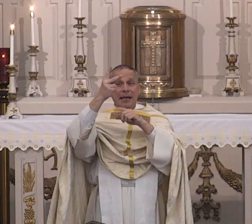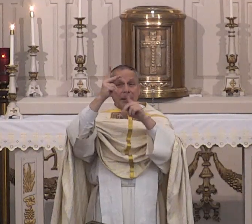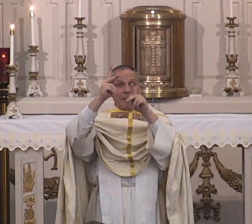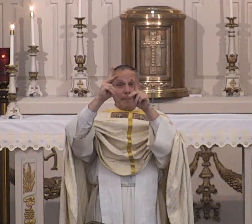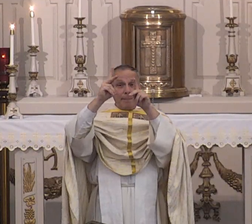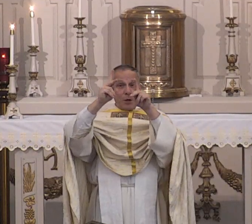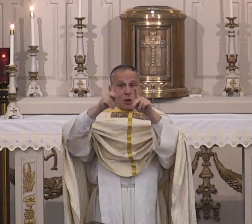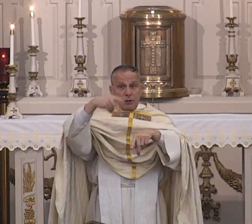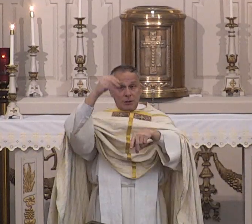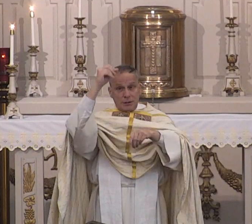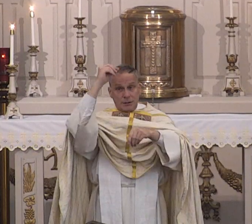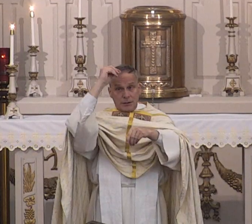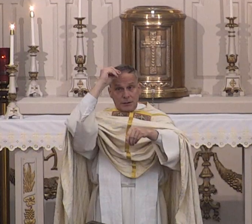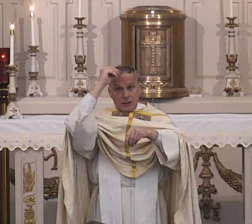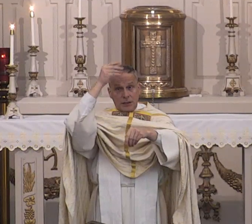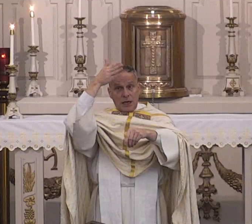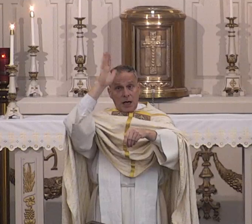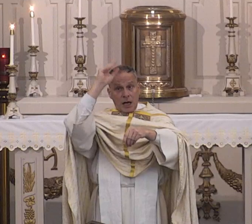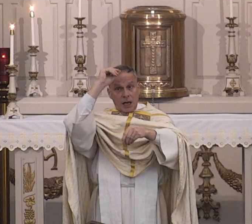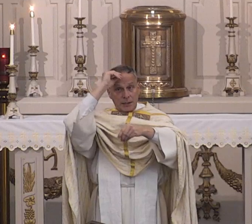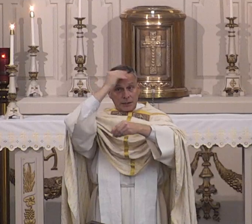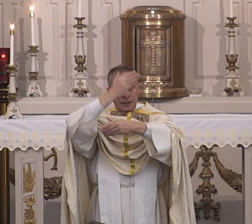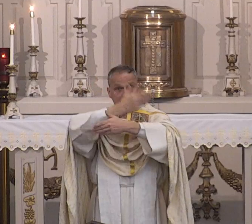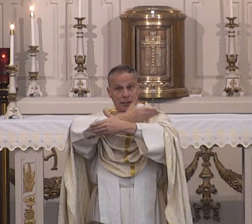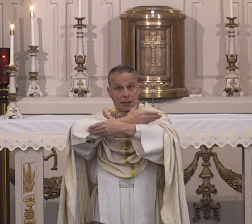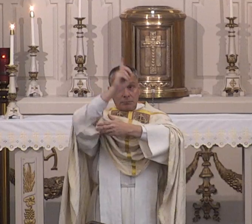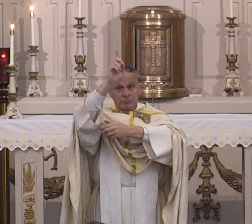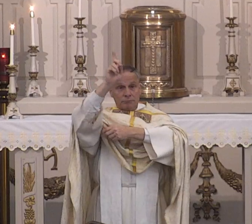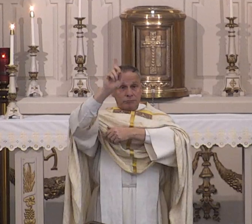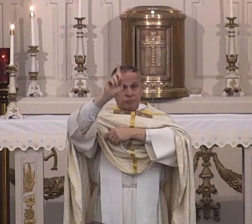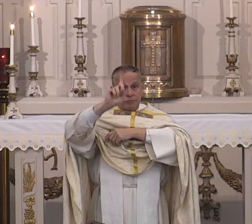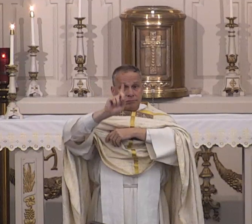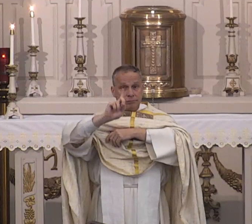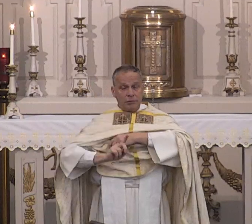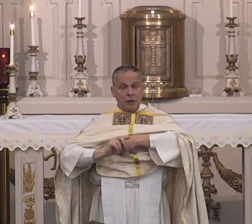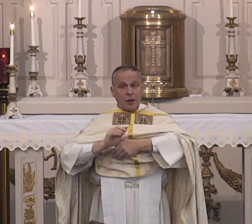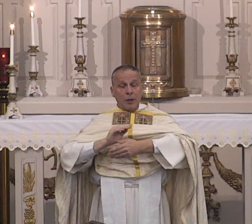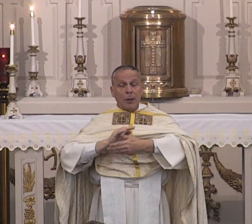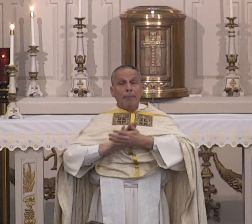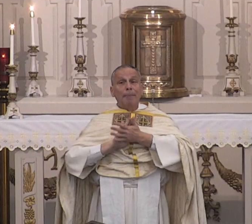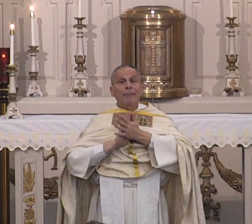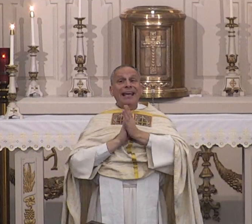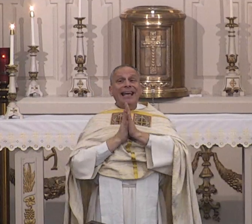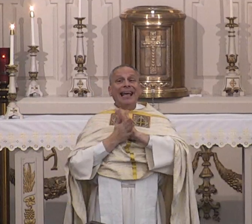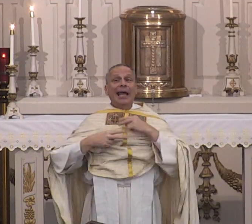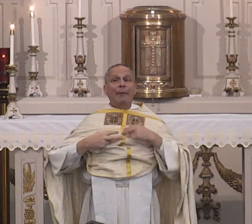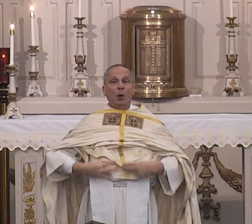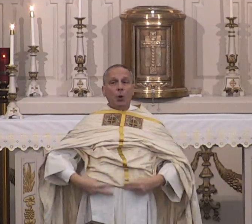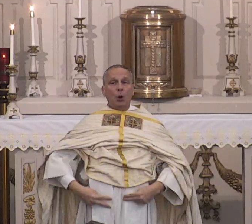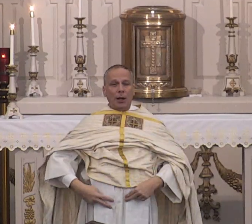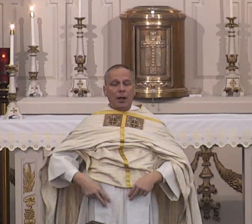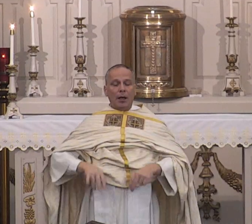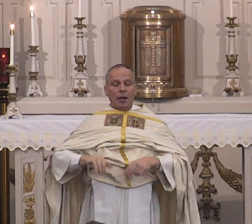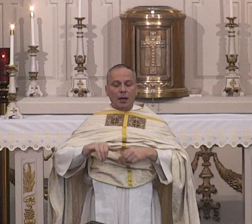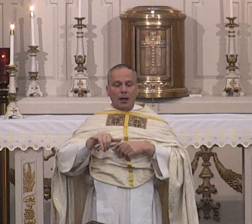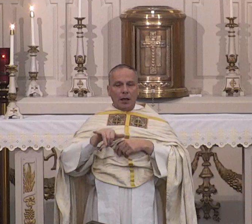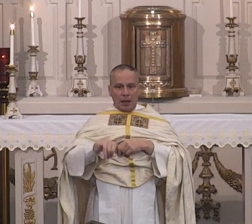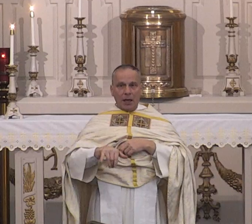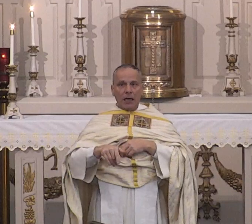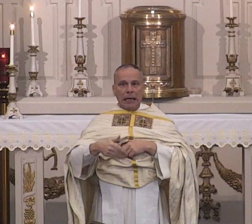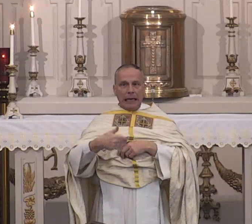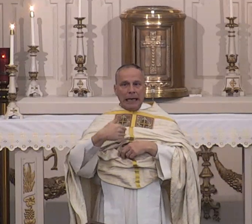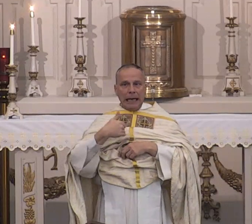Now, when the second person of the Trinity, God the Son,